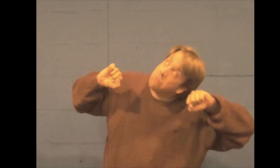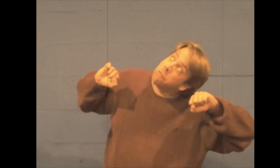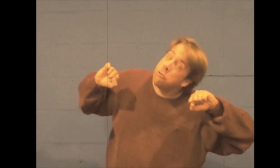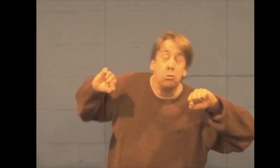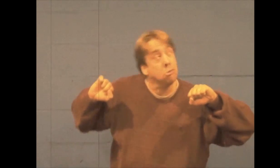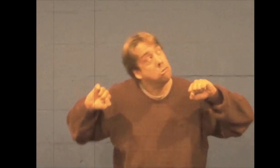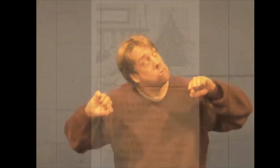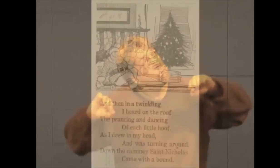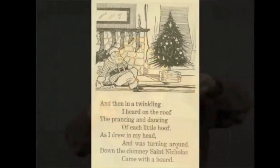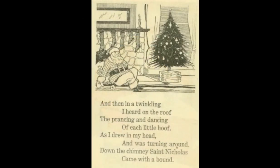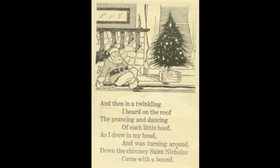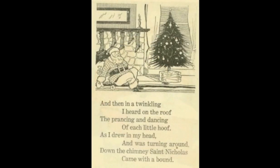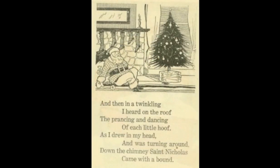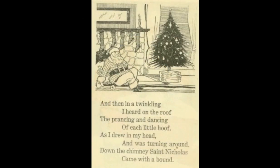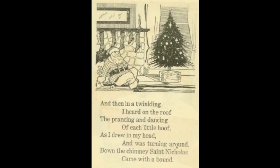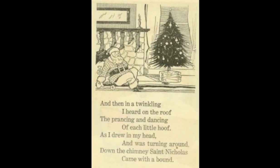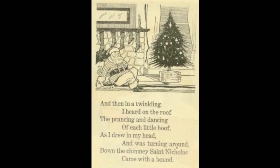Somebody was up on my roof